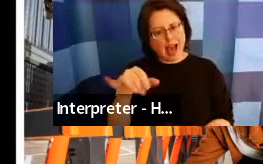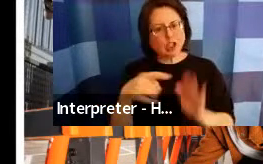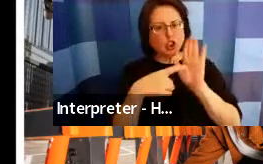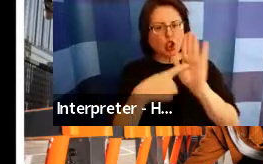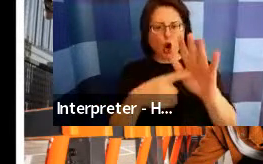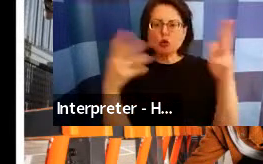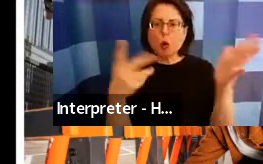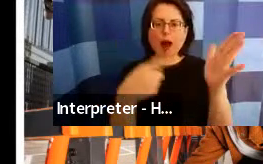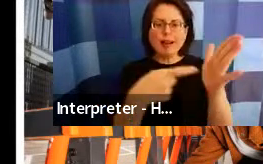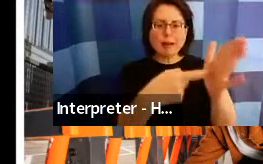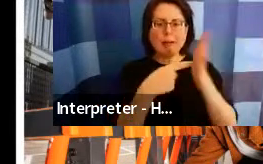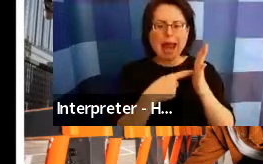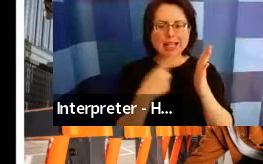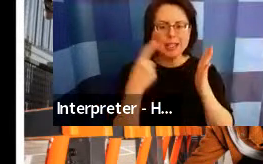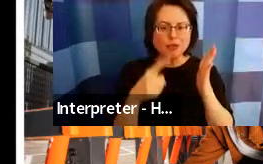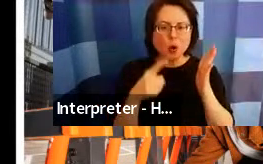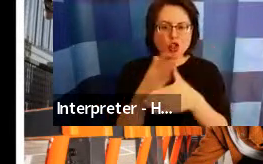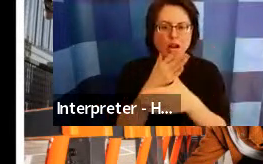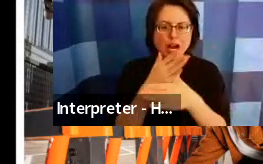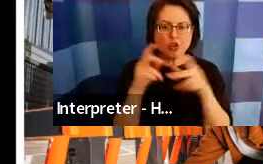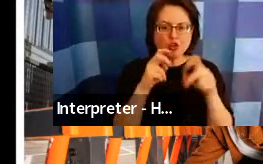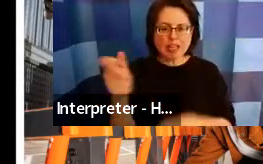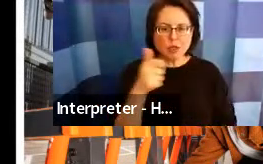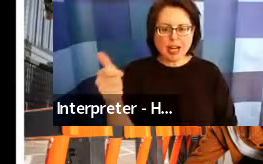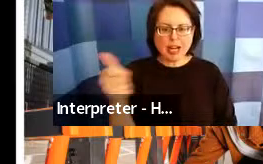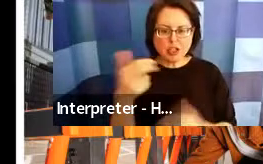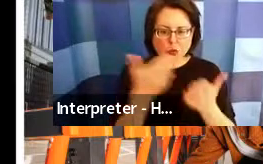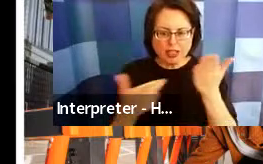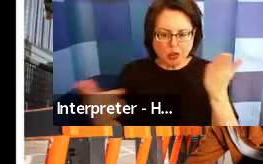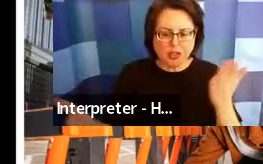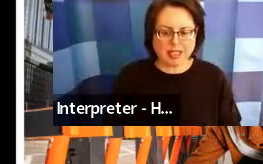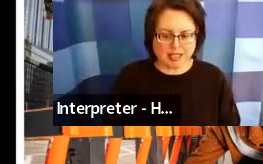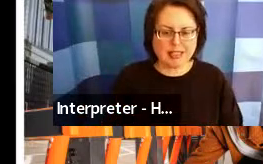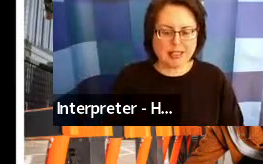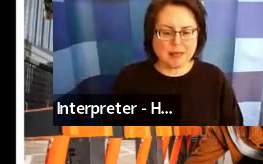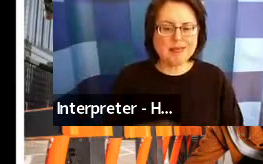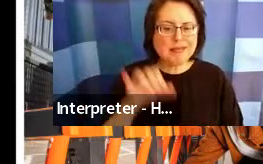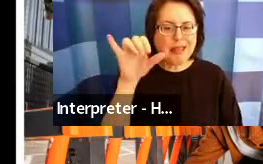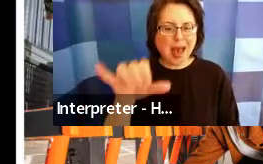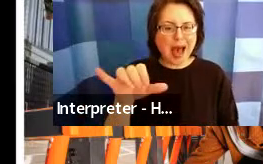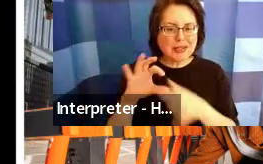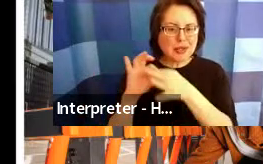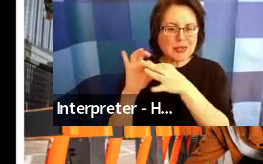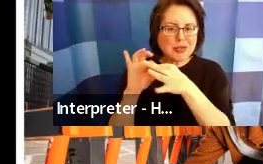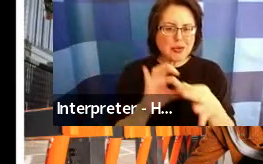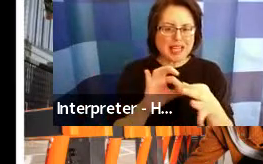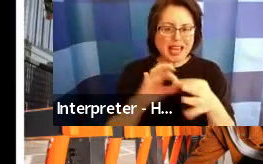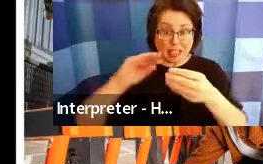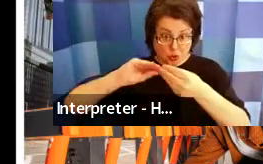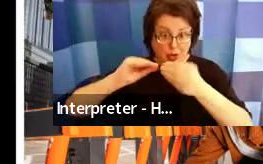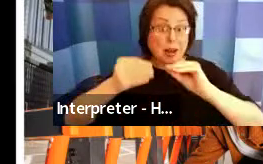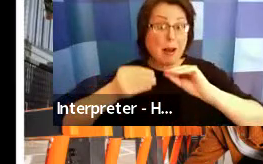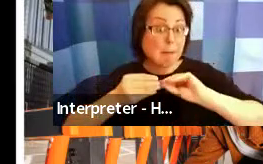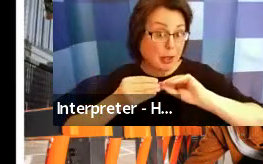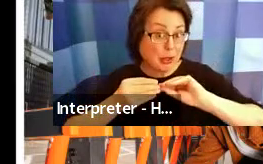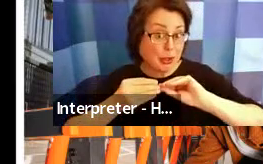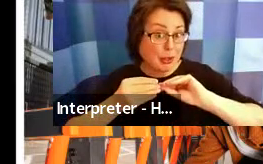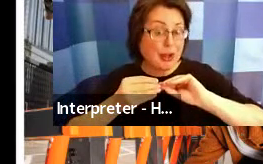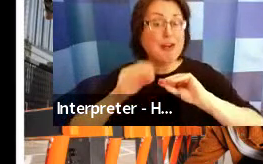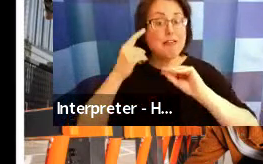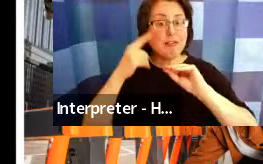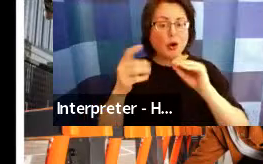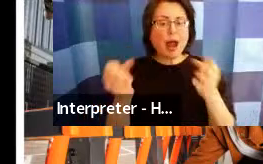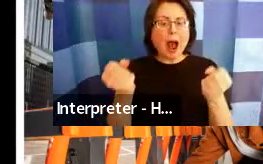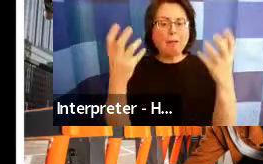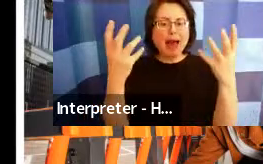for additional shared transportation resources. So that is associated to a number of scooters that must